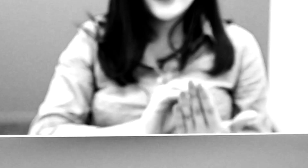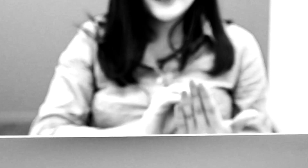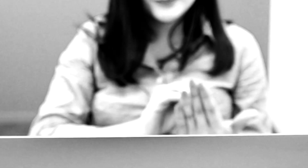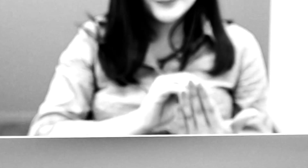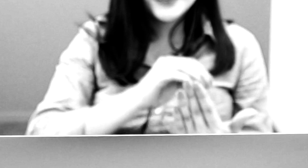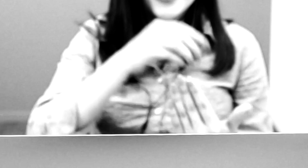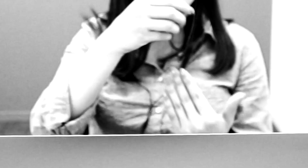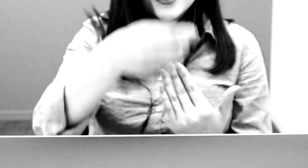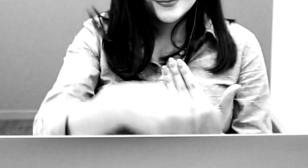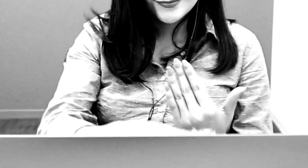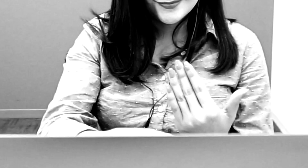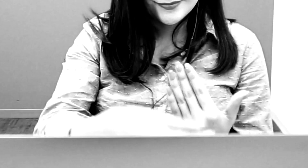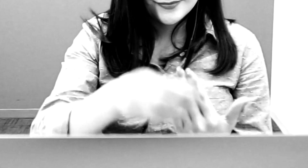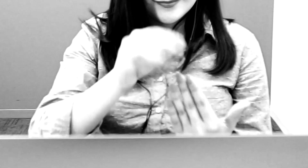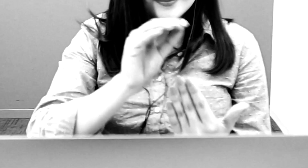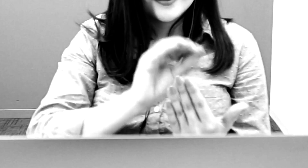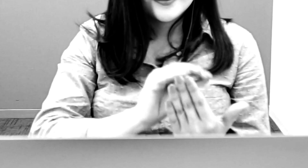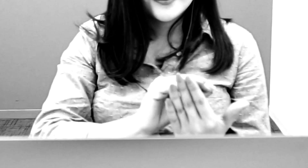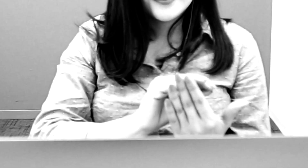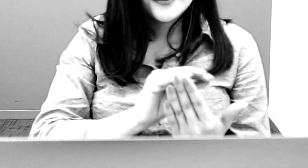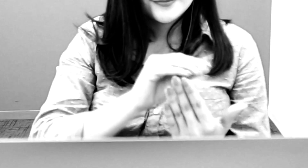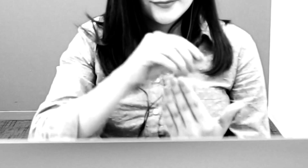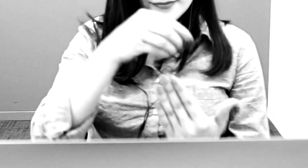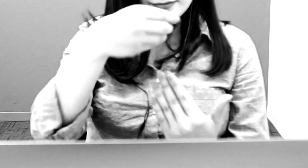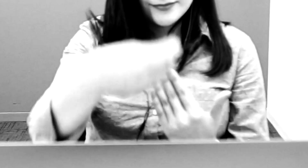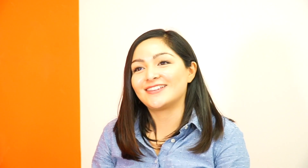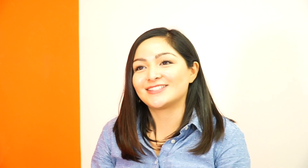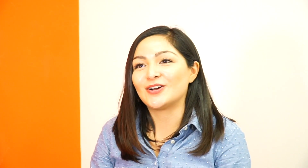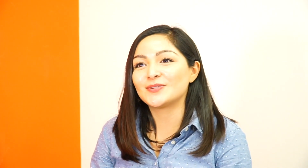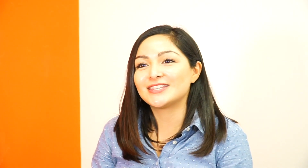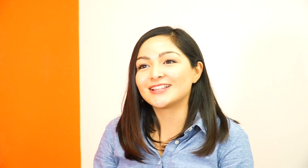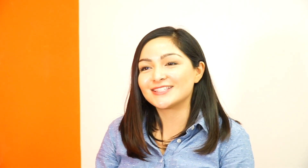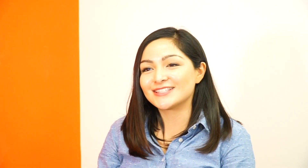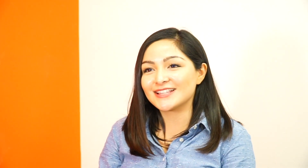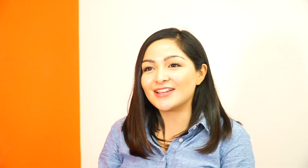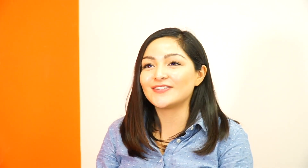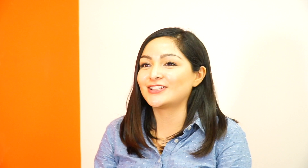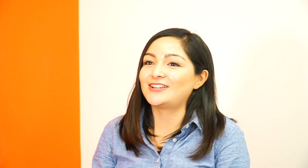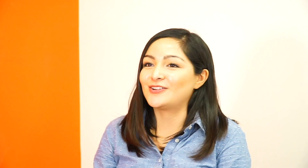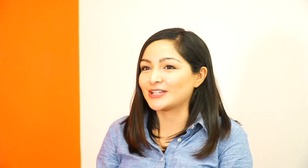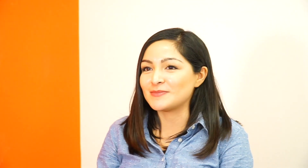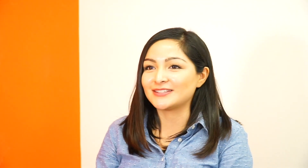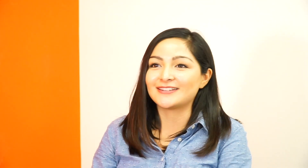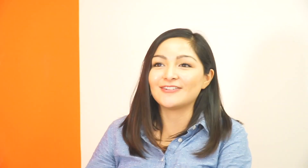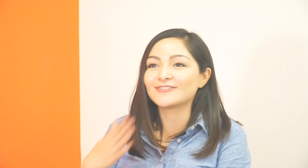instructors. It's been a joy learning ASL with TakeLessons Live. I could not recommend it enough.